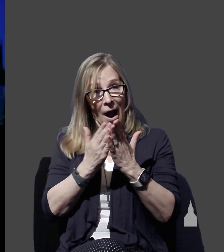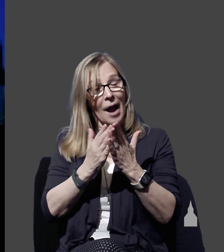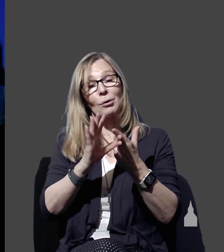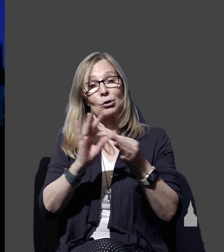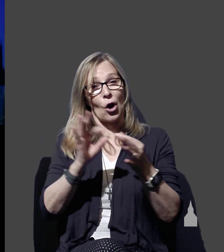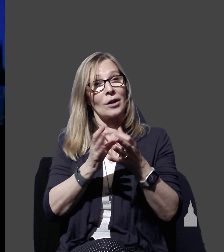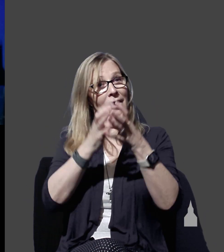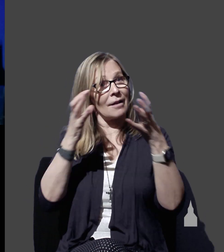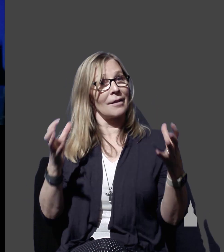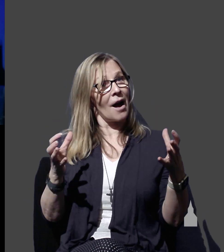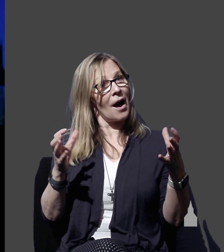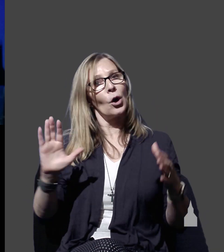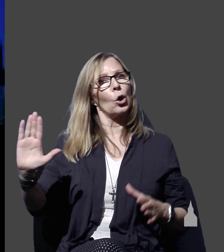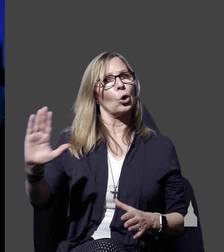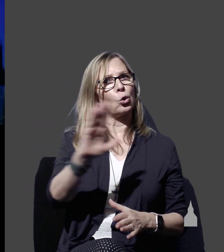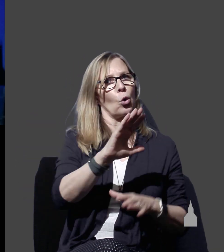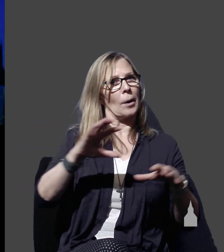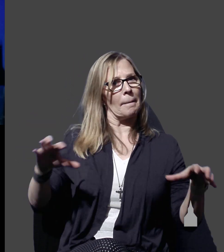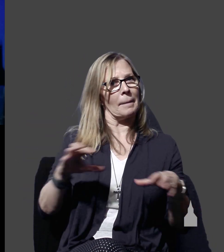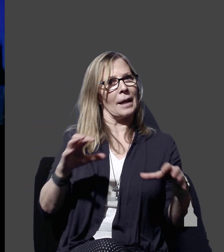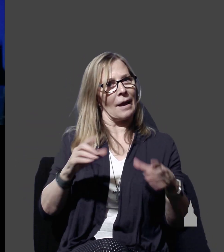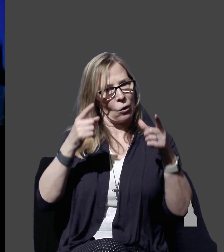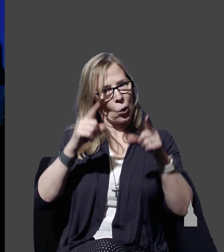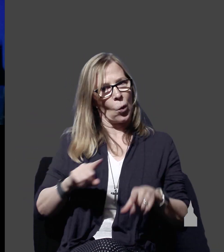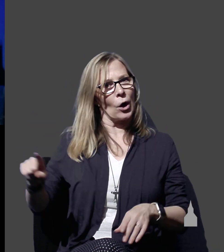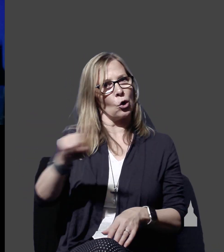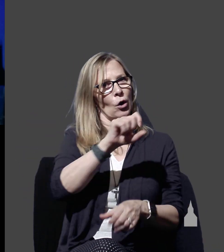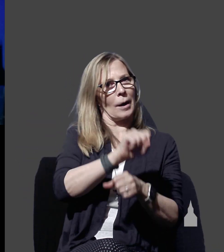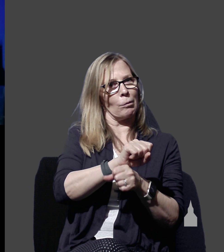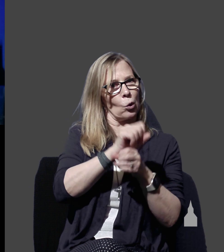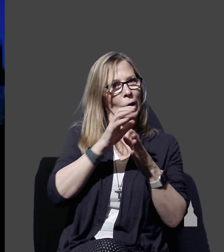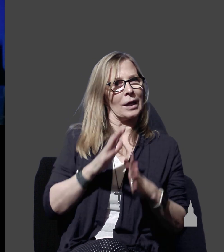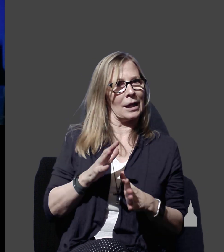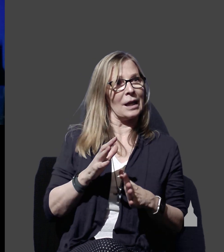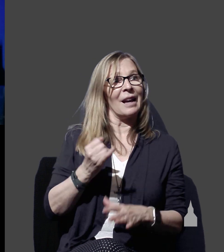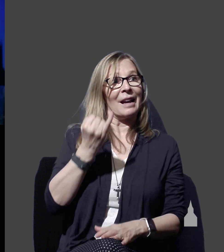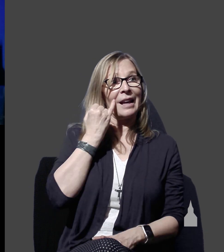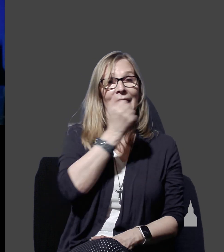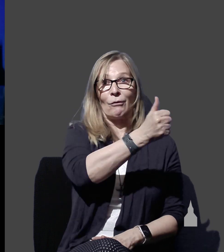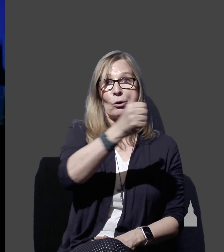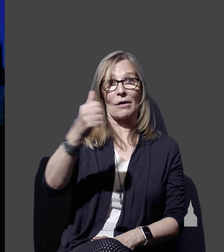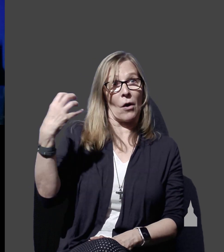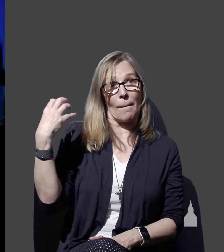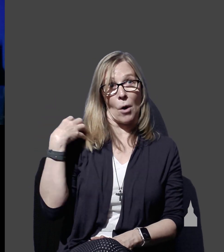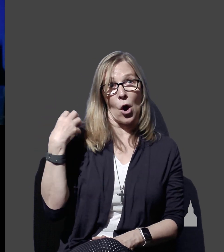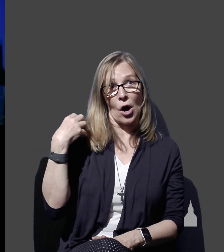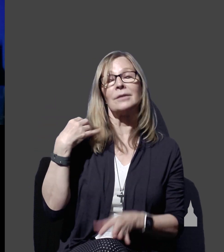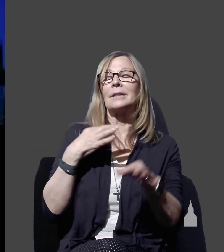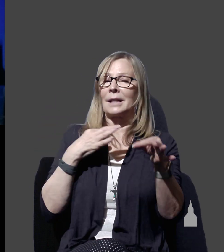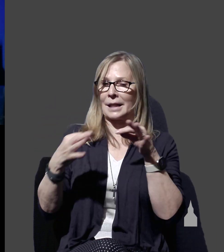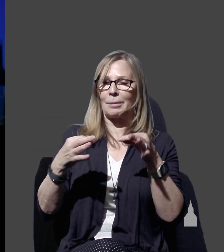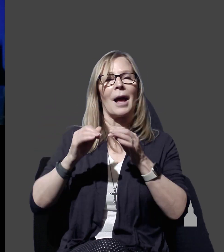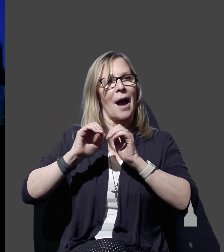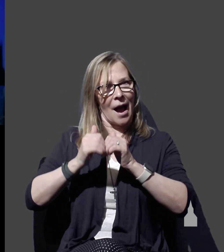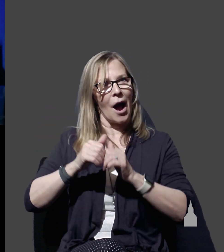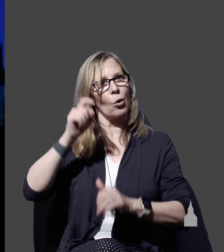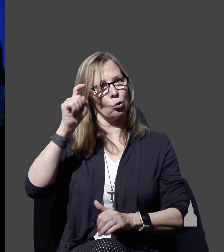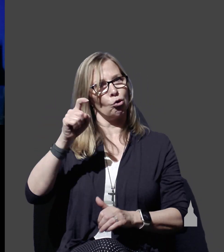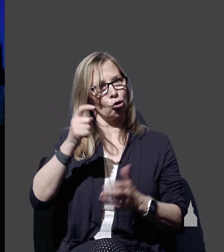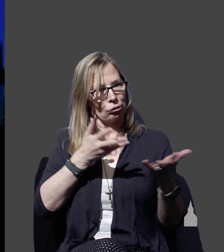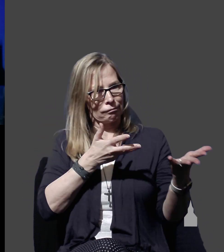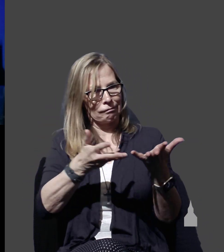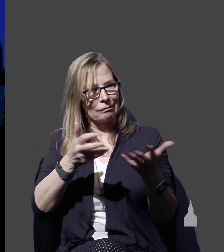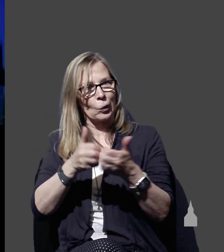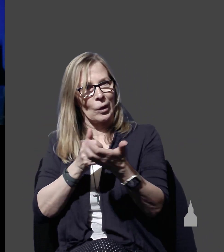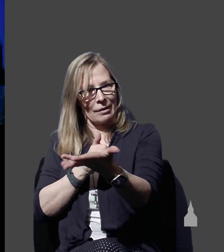how you should work as an employee, and if you are an employer or a boss, it tells you a lot about how you should treat those underneath